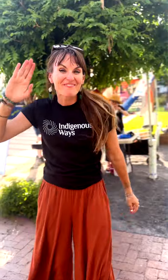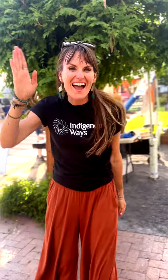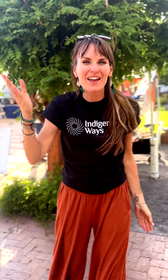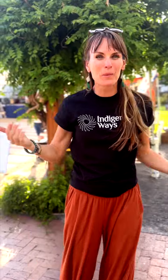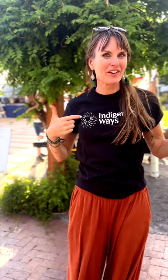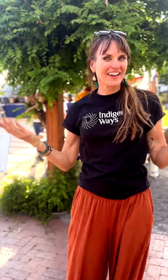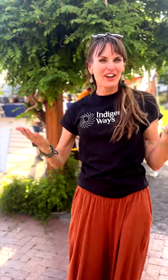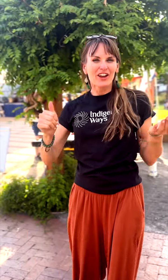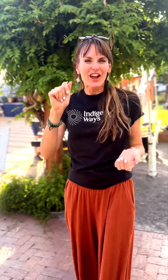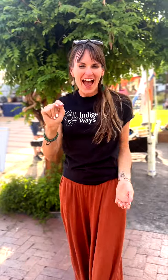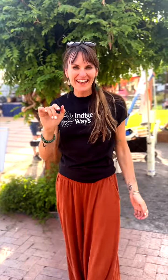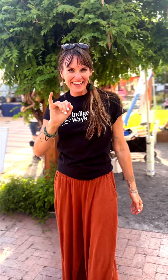and join the community.